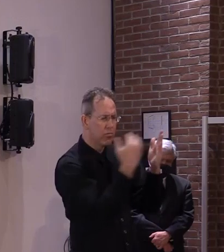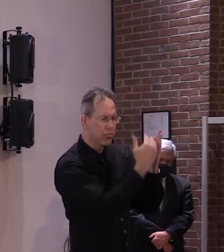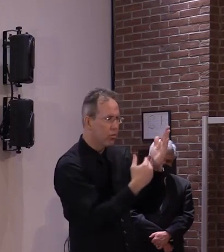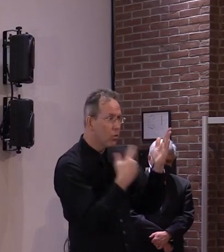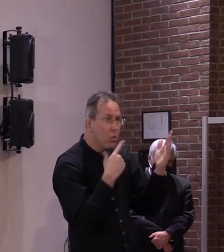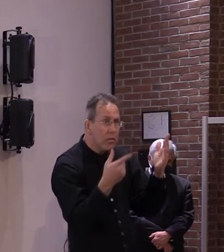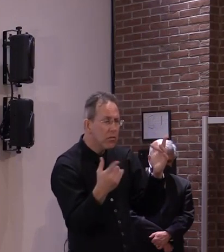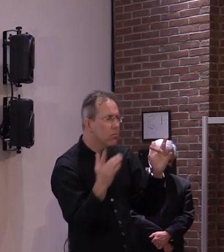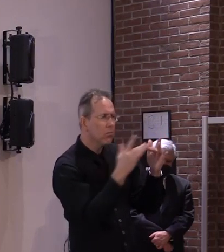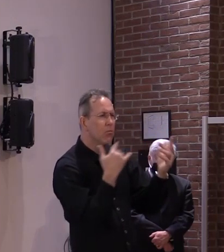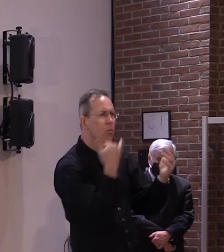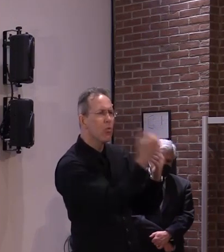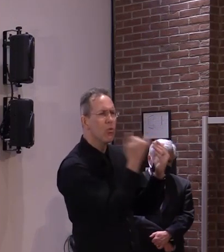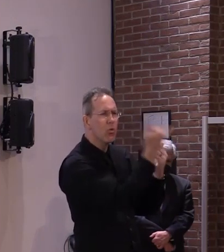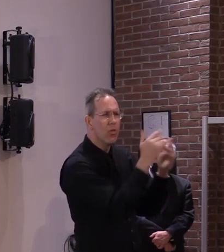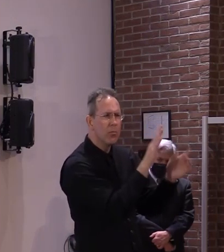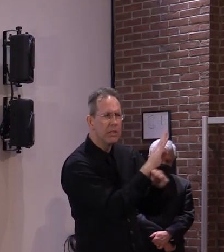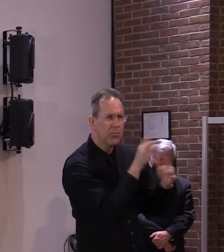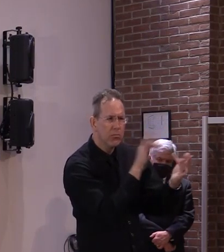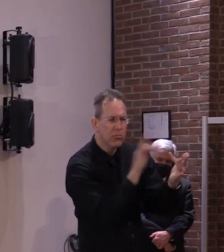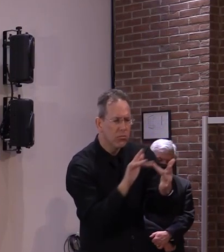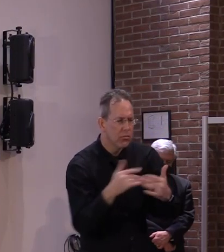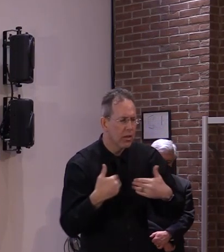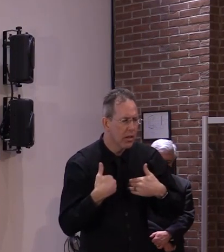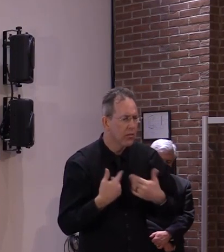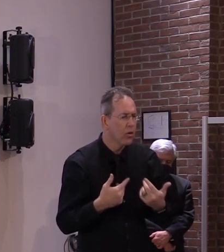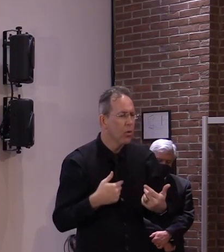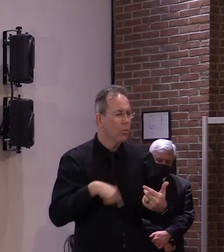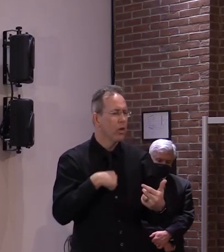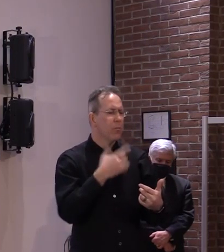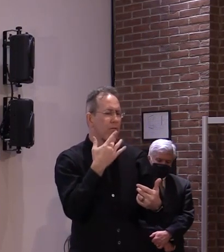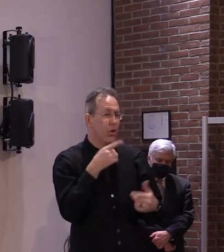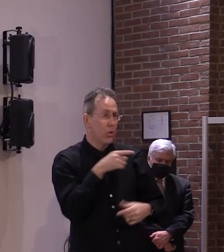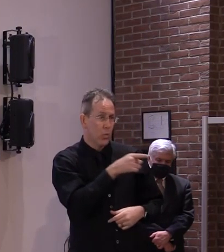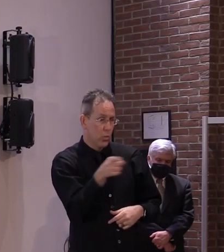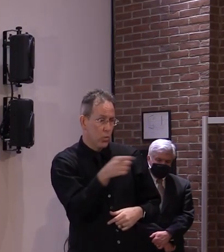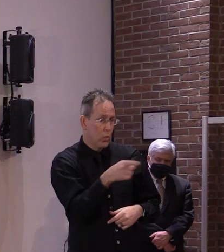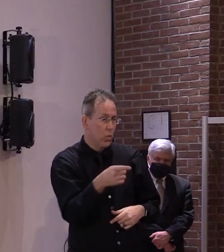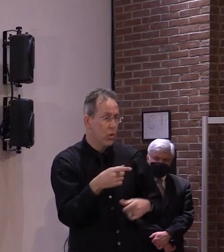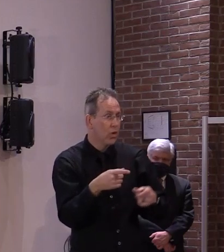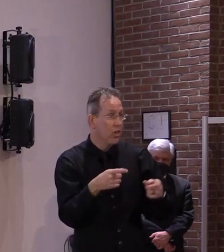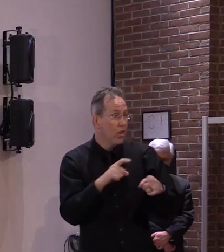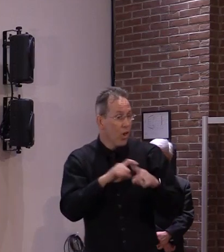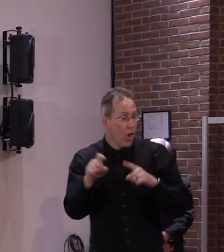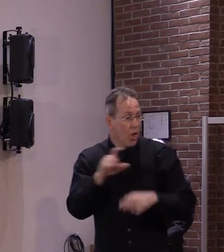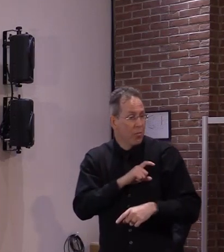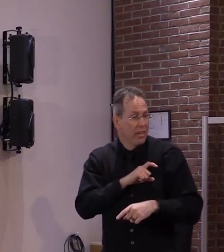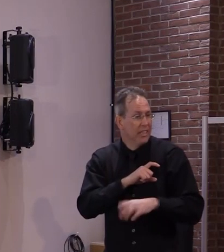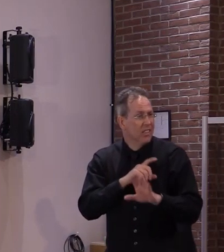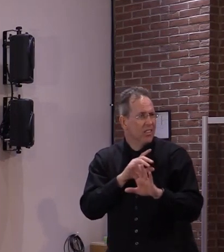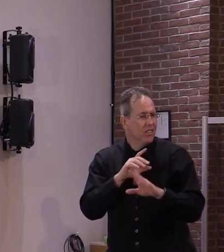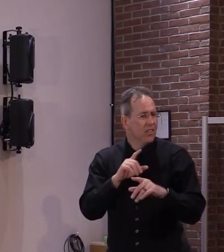COVID that our preference is that you report that to law enforcement. Perfect. Thank you very much, gentlemen and